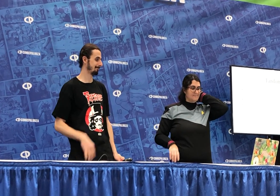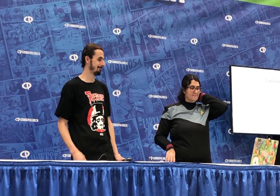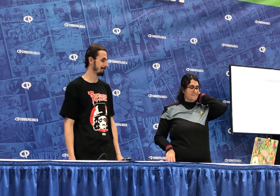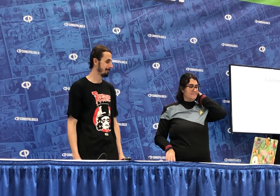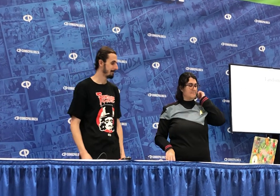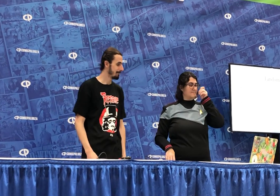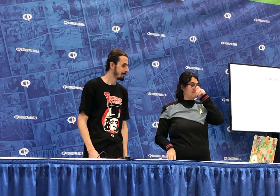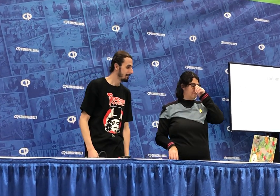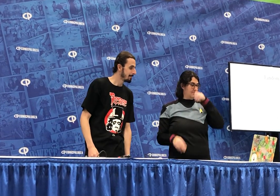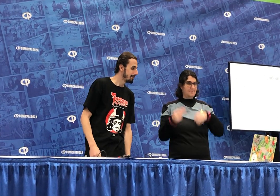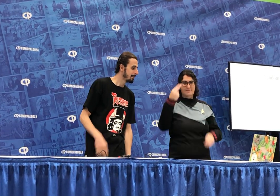it.